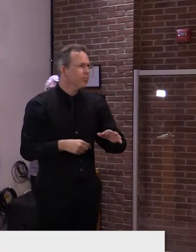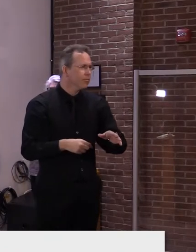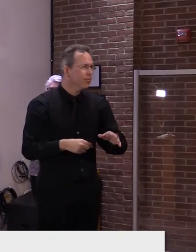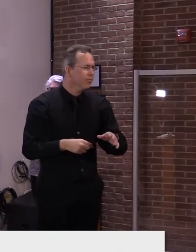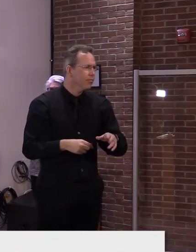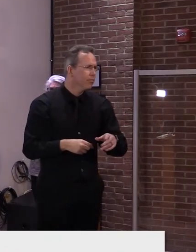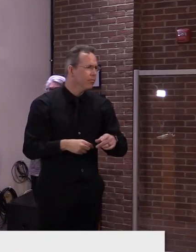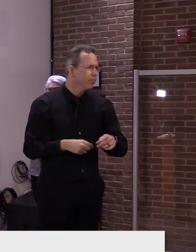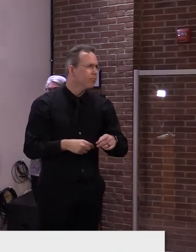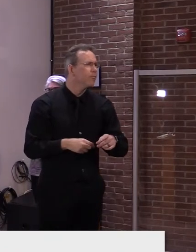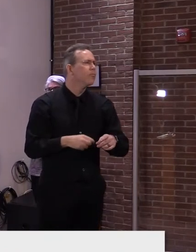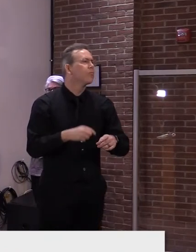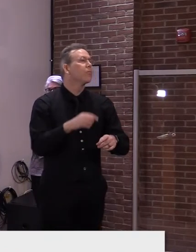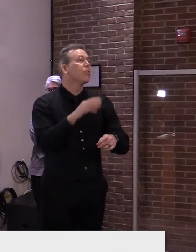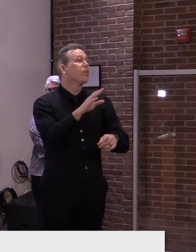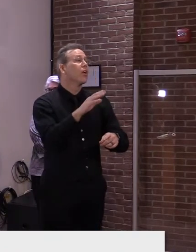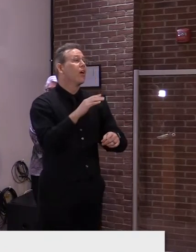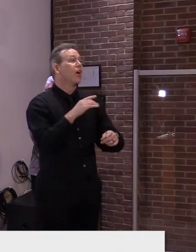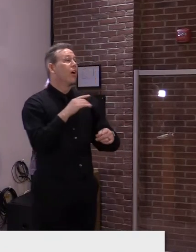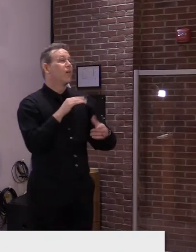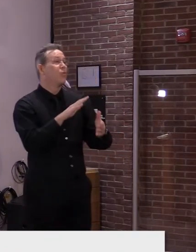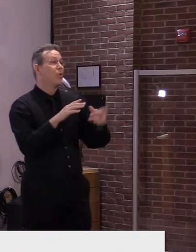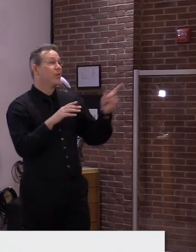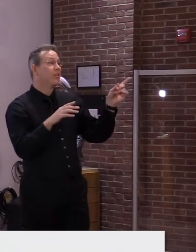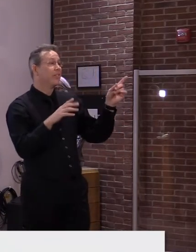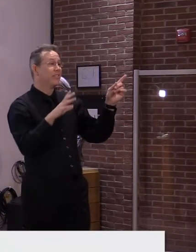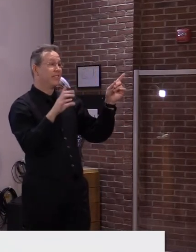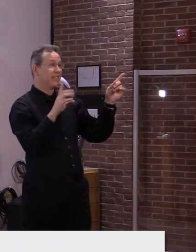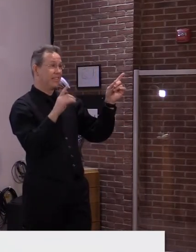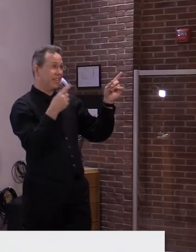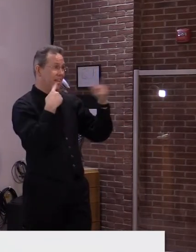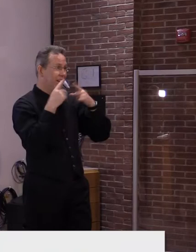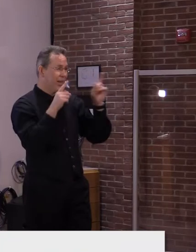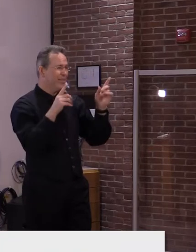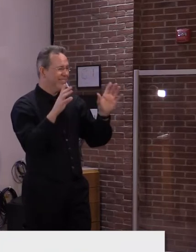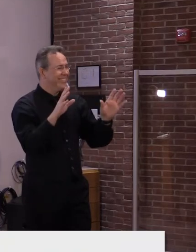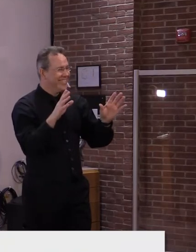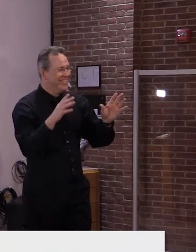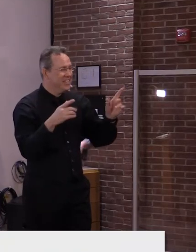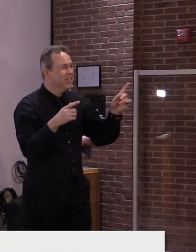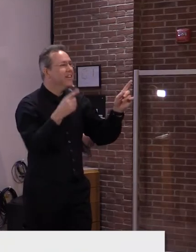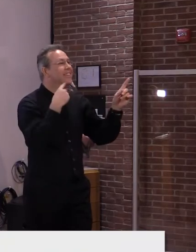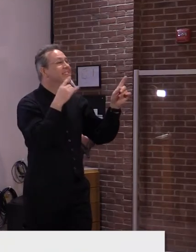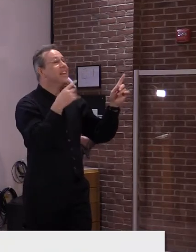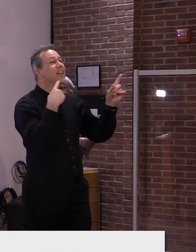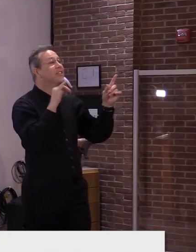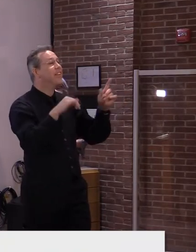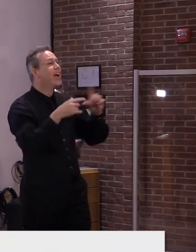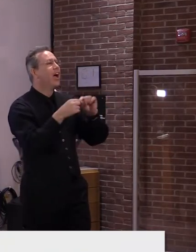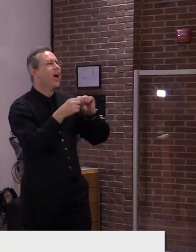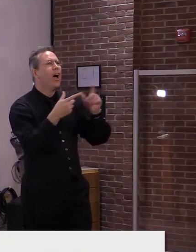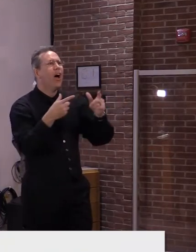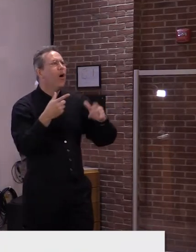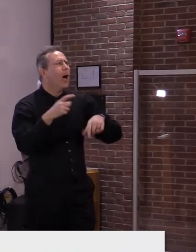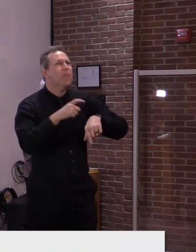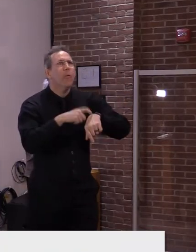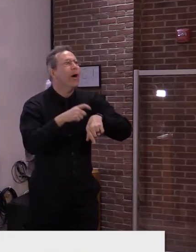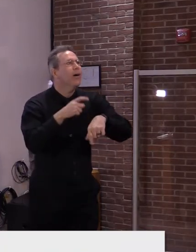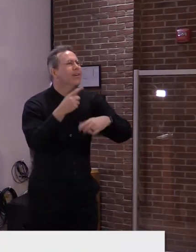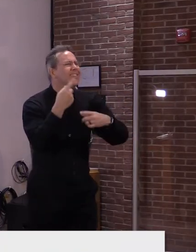15 minutes ago. So I may not have the most exhaustive review of everything that they've put out thus far.